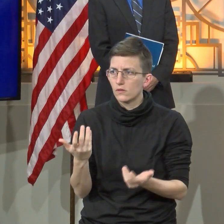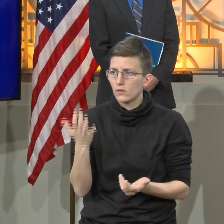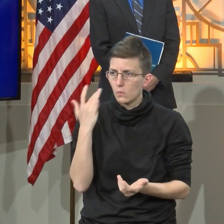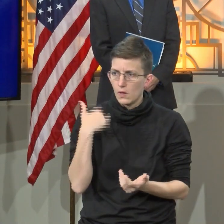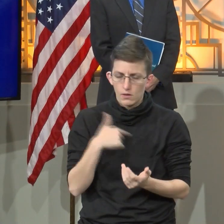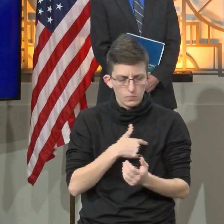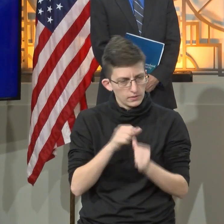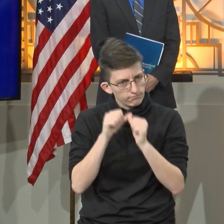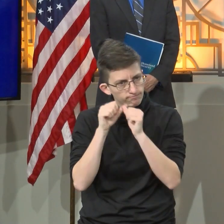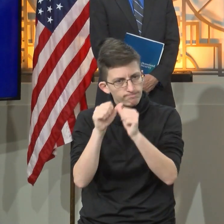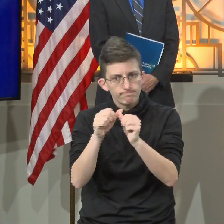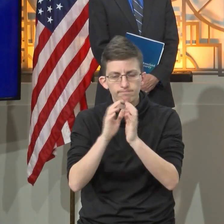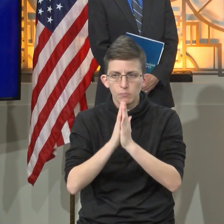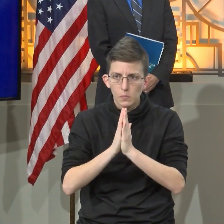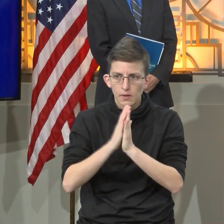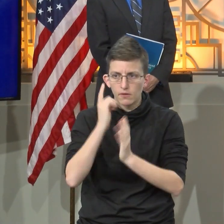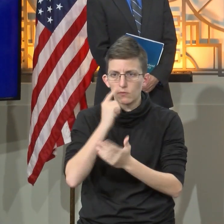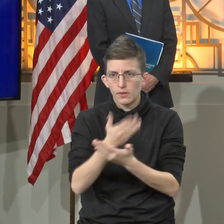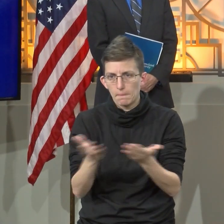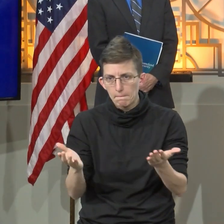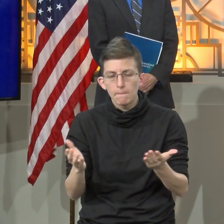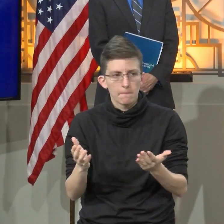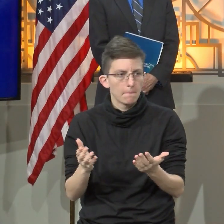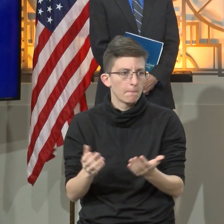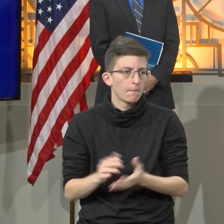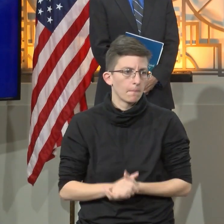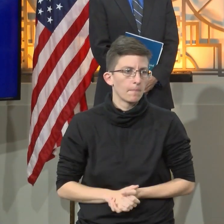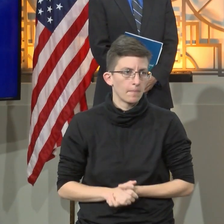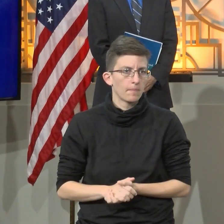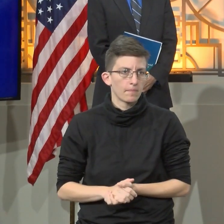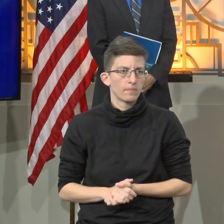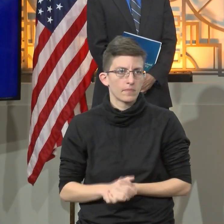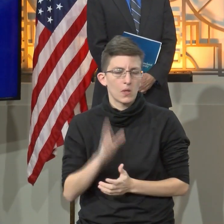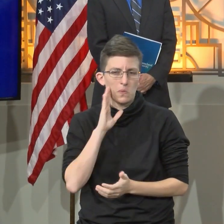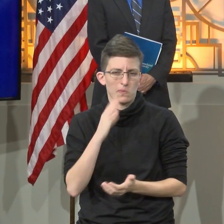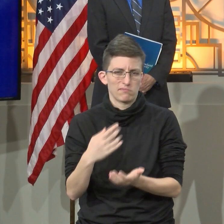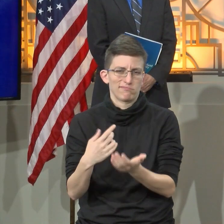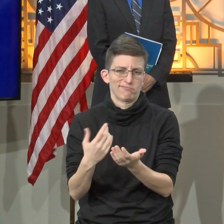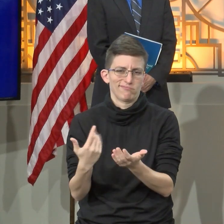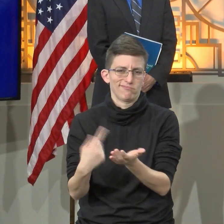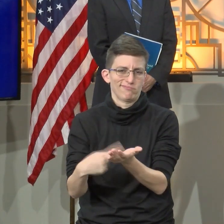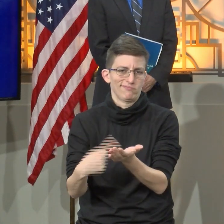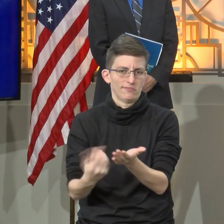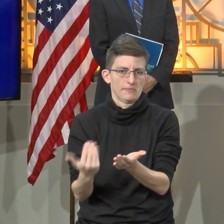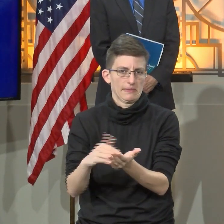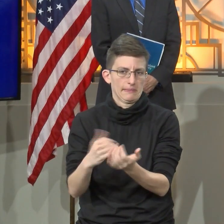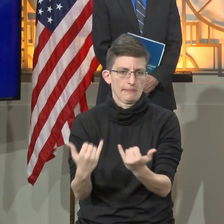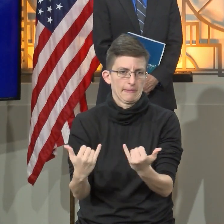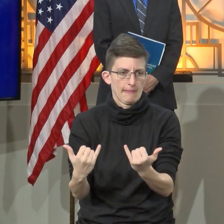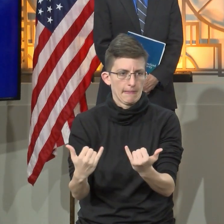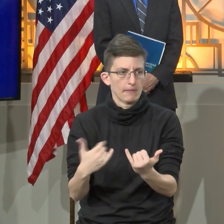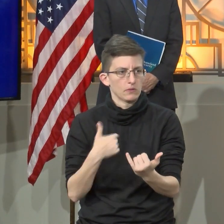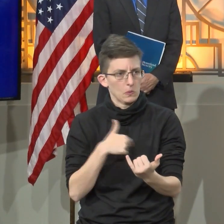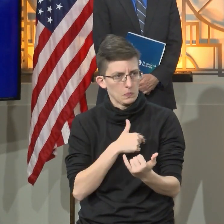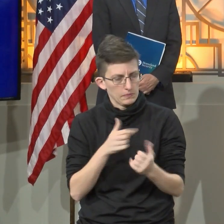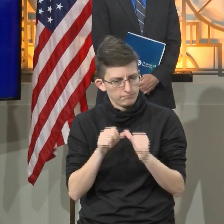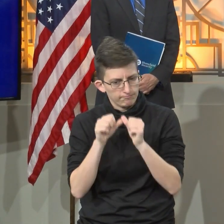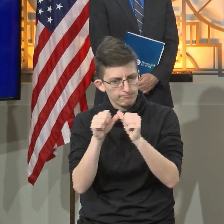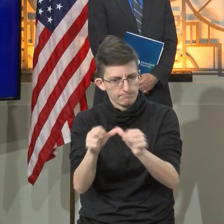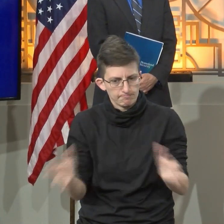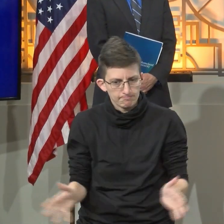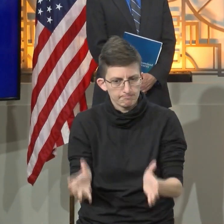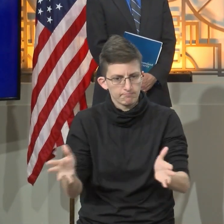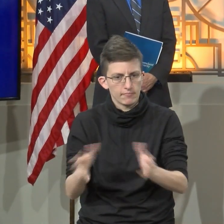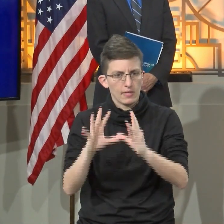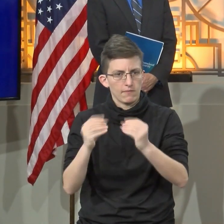to pray for them and talk with them again today. And so we're going to continue to lift up this family. The